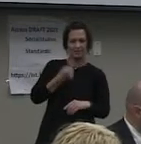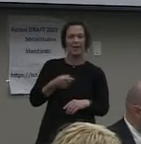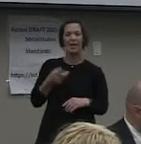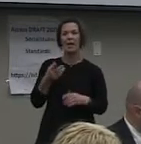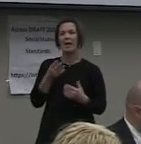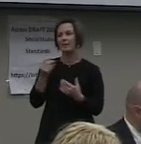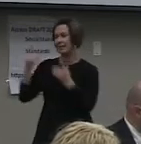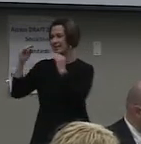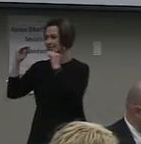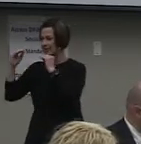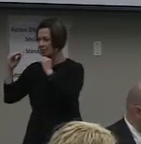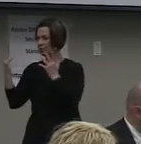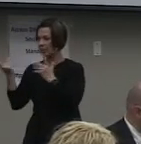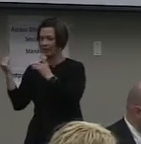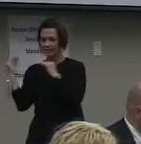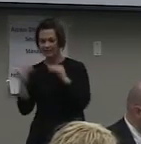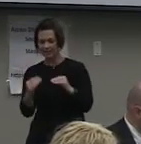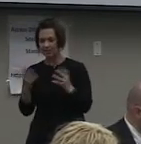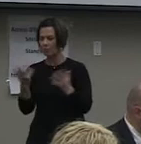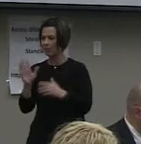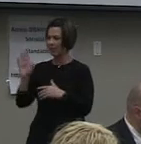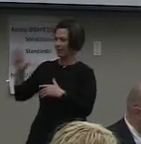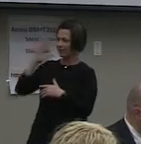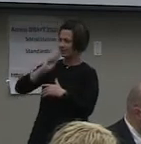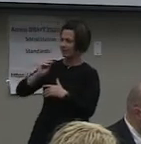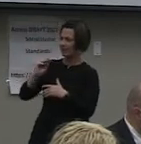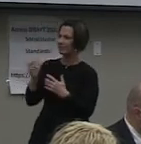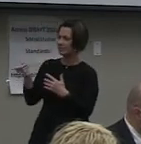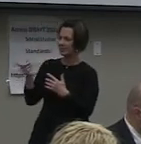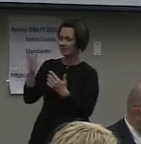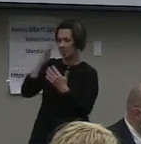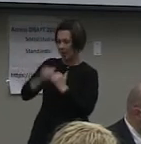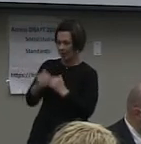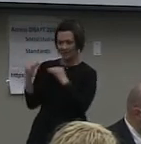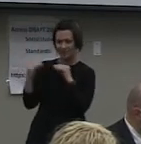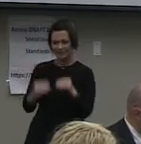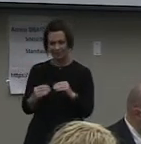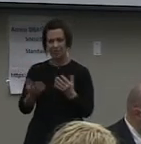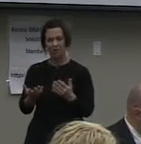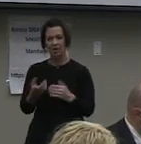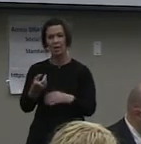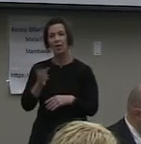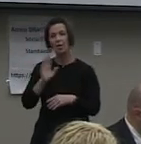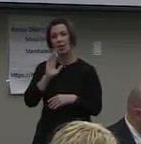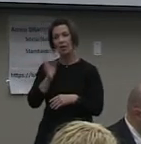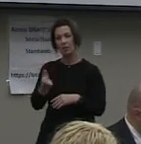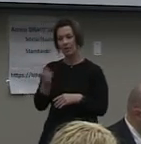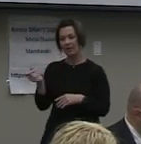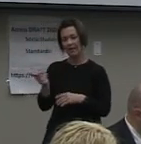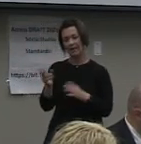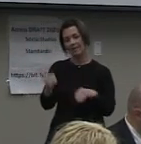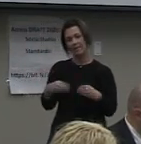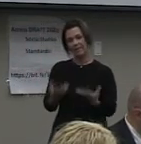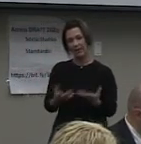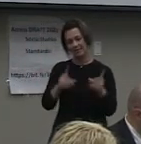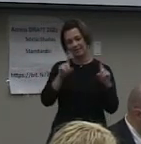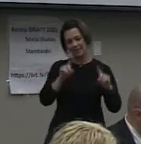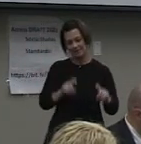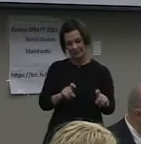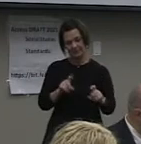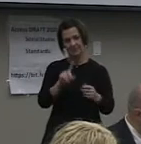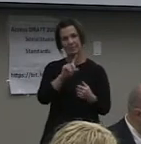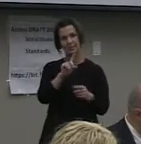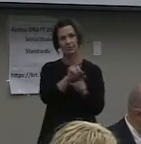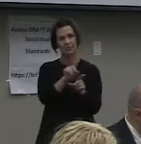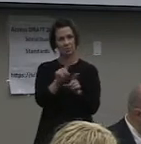and ultimately learning experience for the student. Would these be post test questions as it relates to Louisiana history? And I think